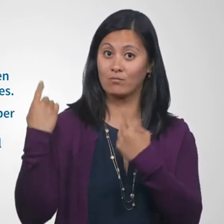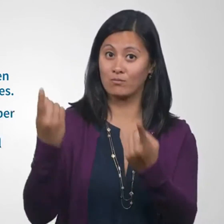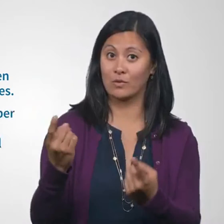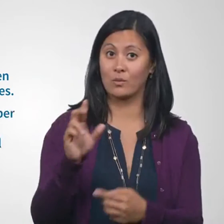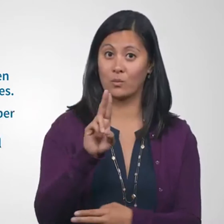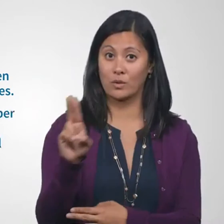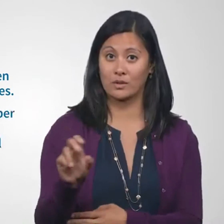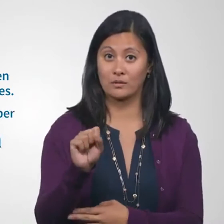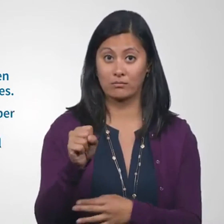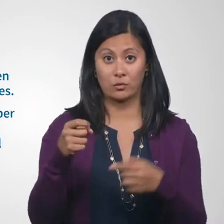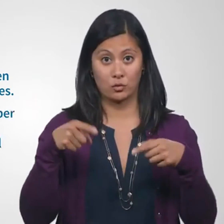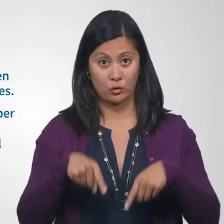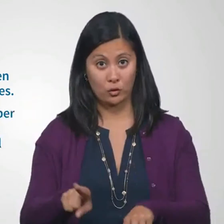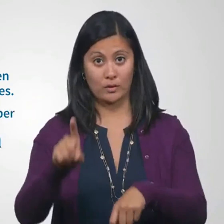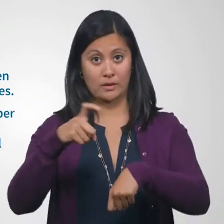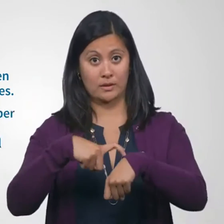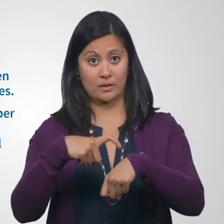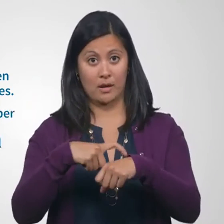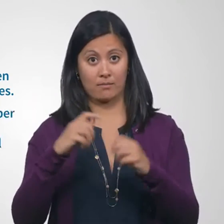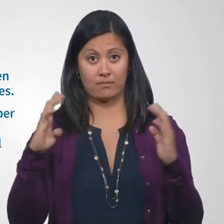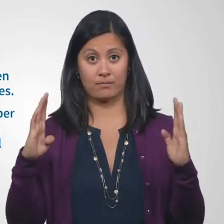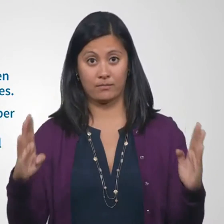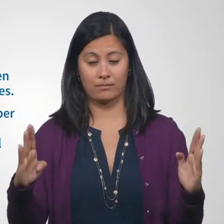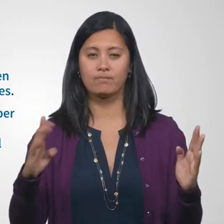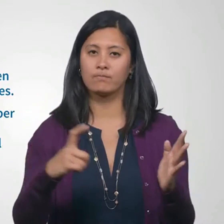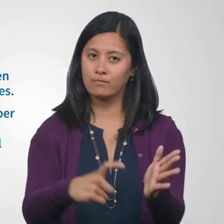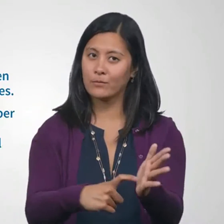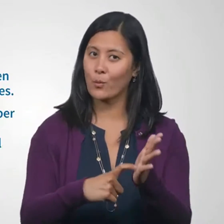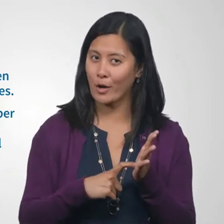are in the United States during the period physical presence is required.